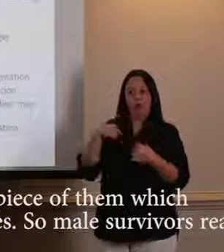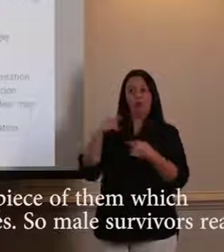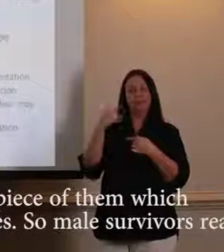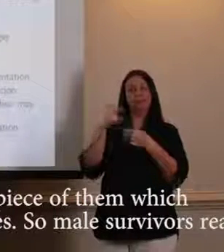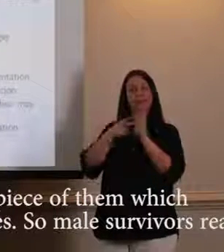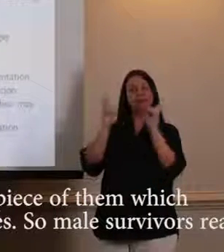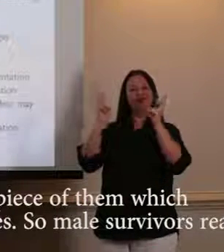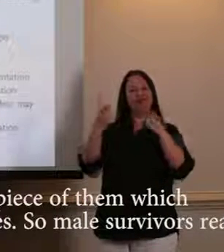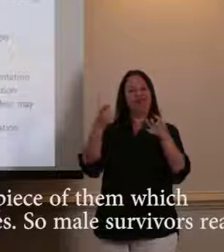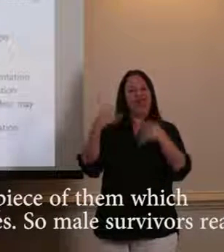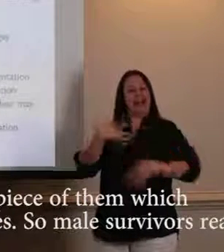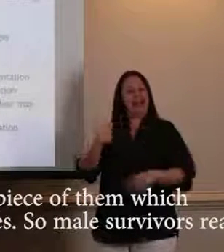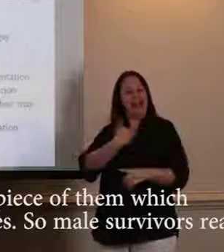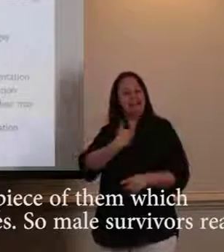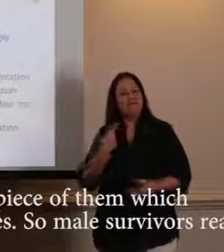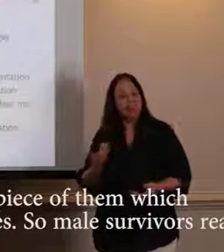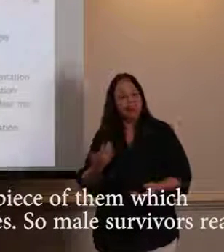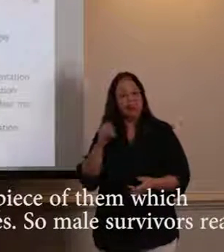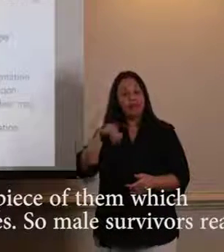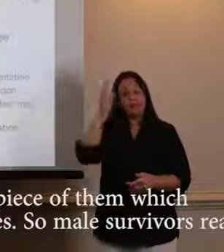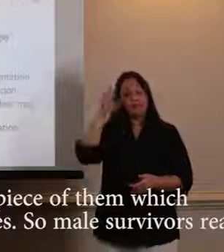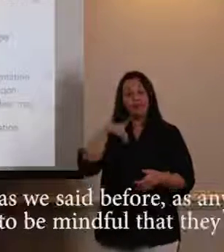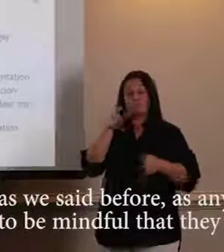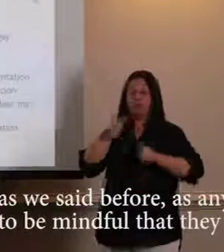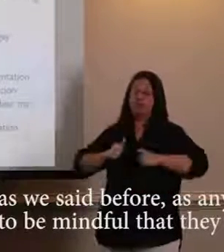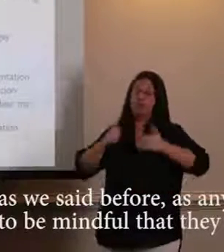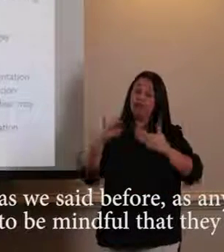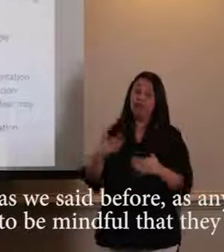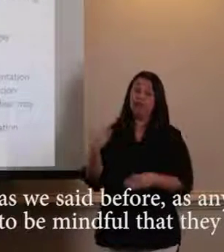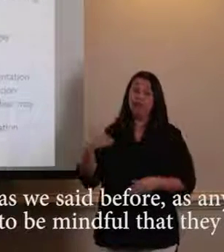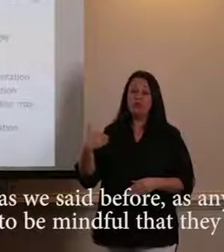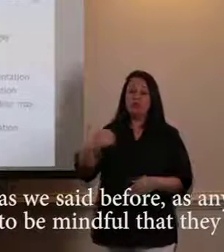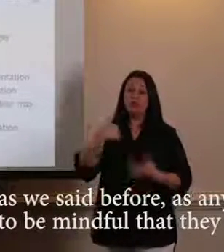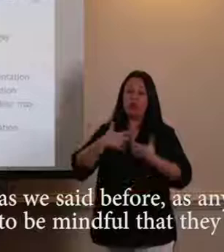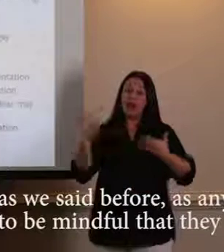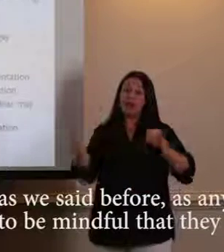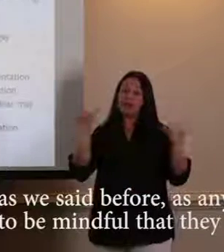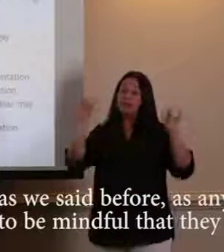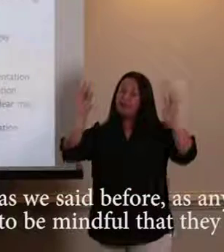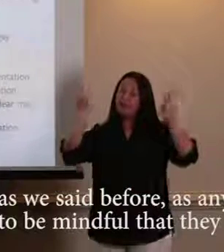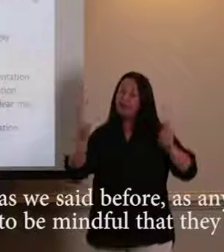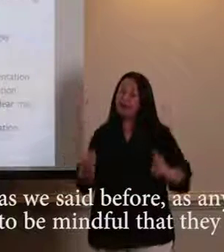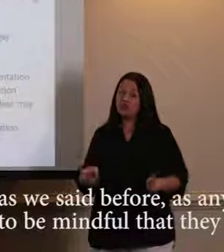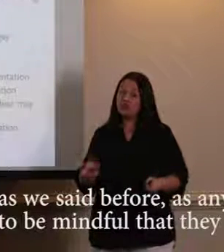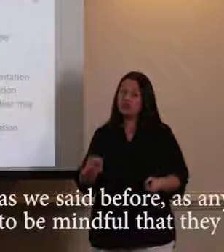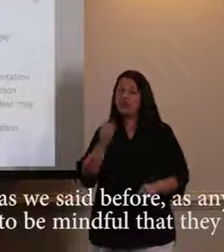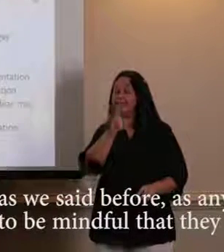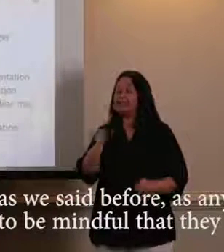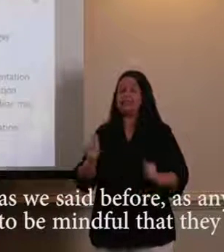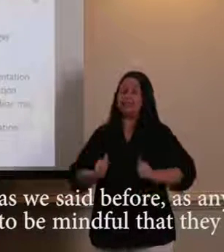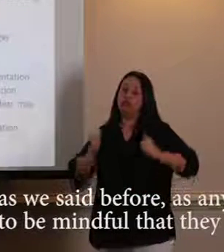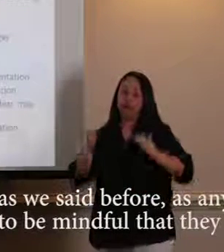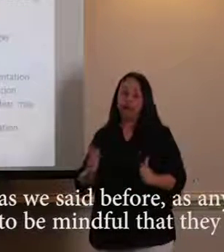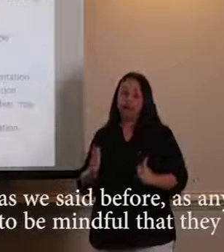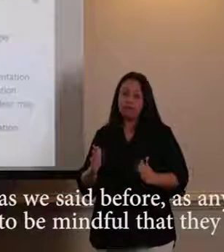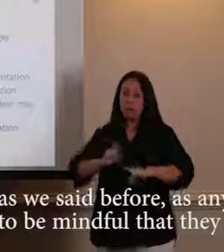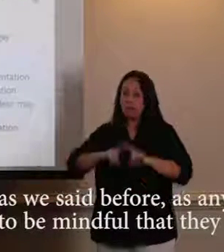themselves. So male survivors really have a lot of the same issues, as we said before, as any survivor. But you really have to